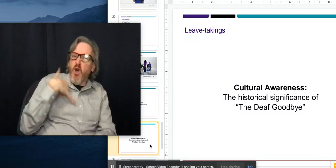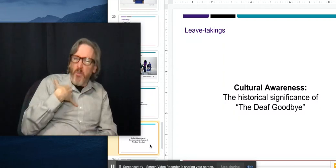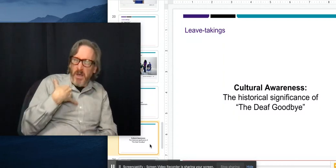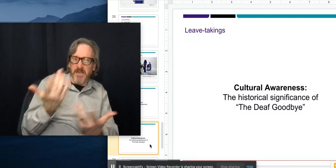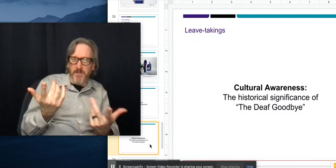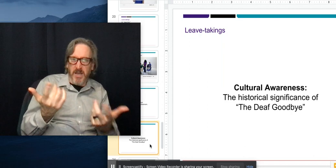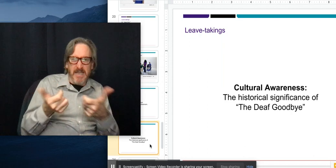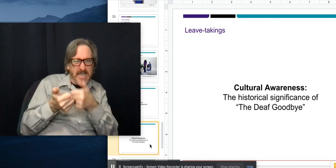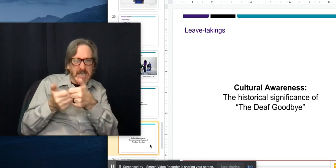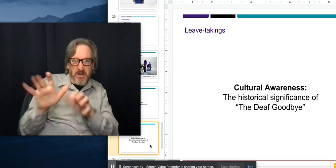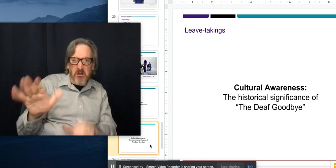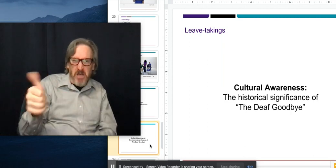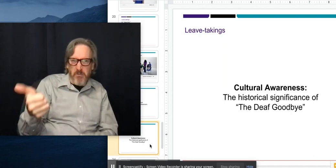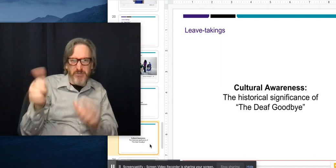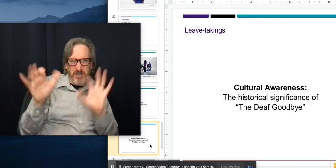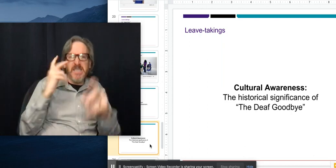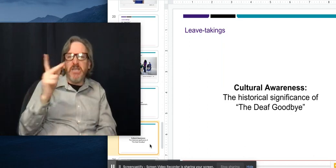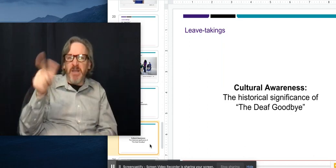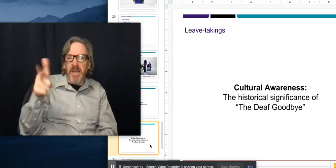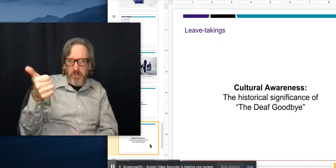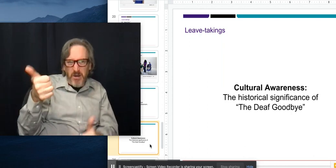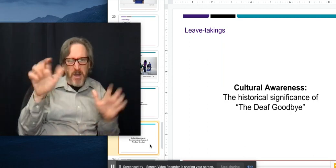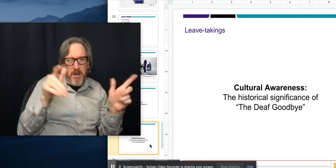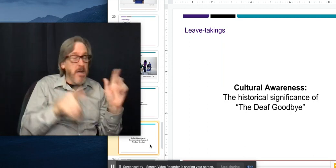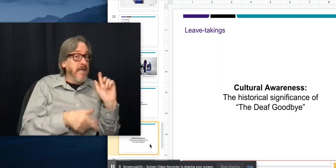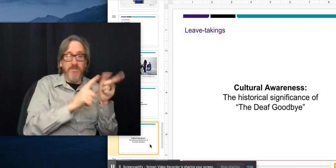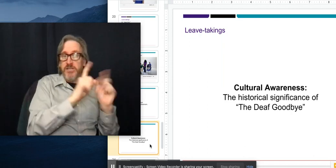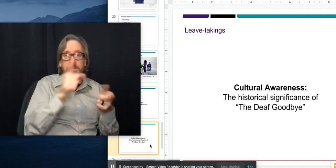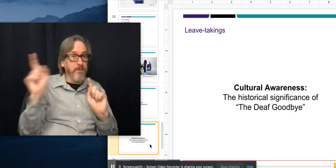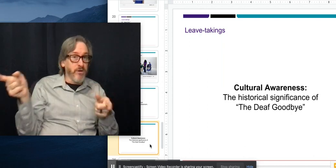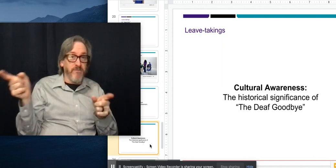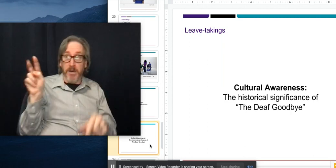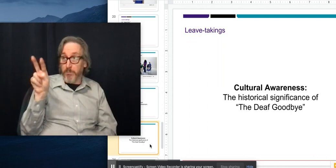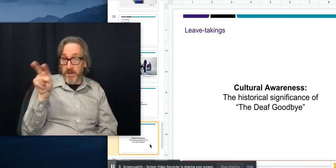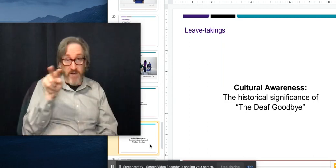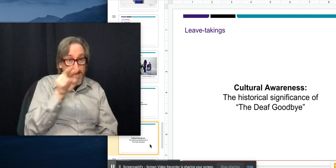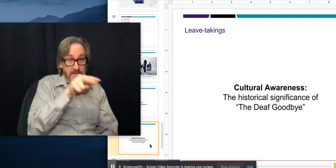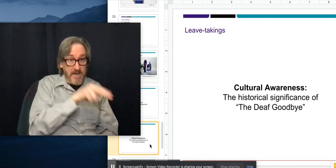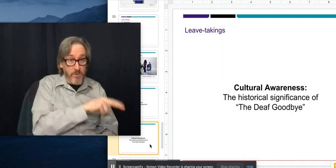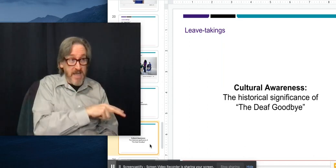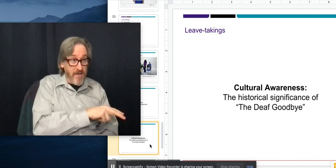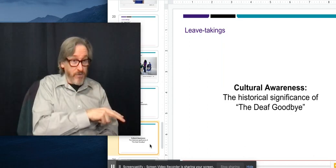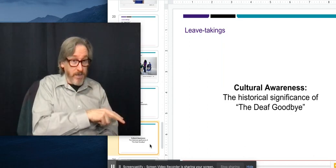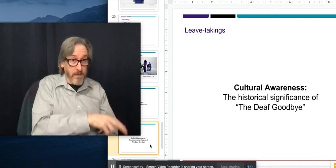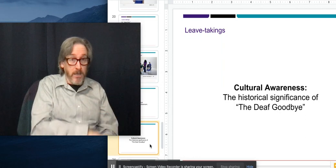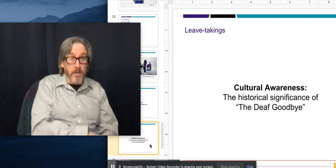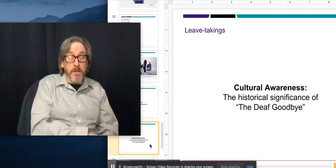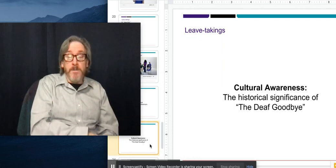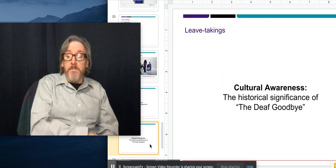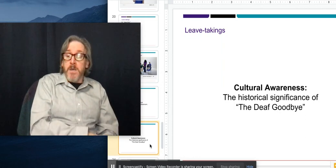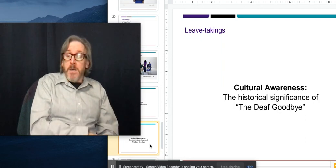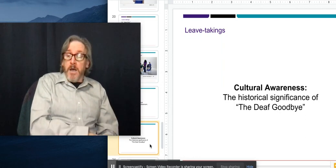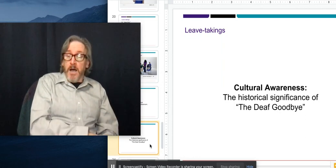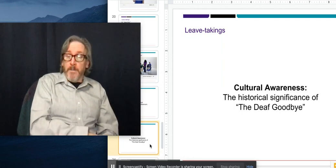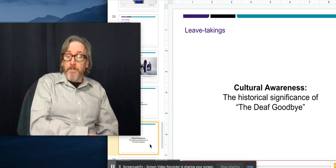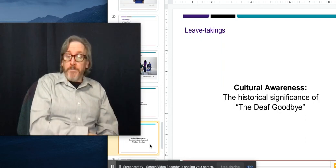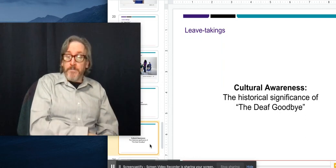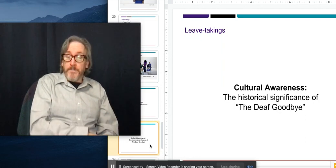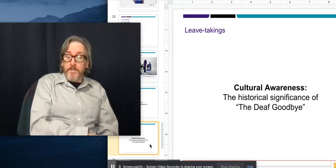email, call me, something like that, text me, okay, see you later, blah, blah, blah. Even just something brief, but a brief eye contact with everybody.